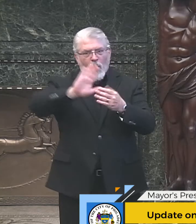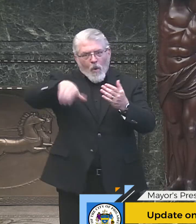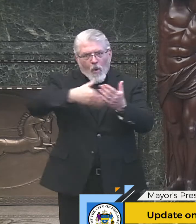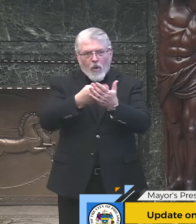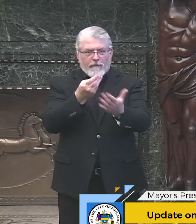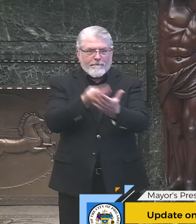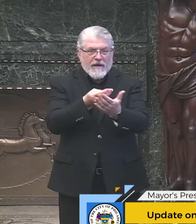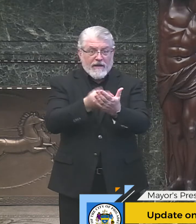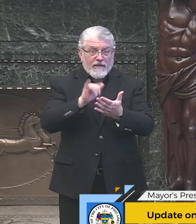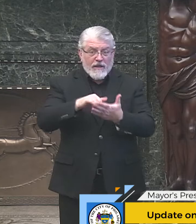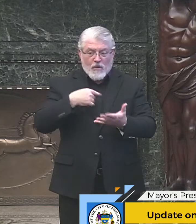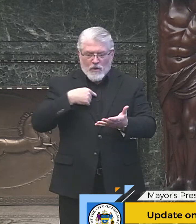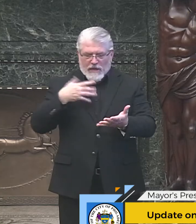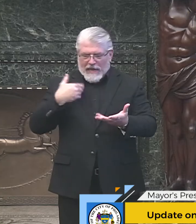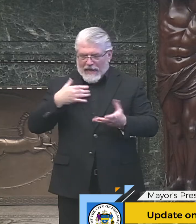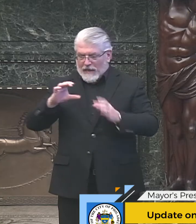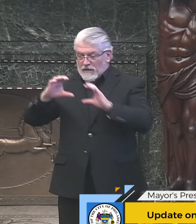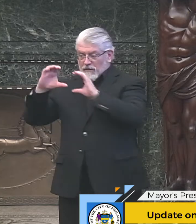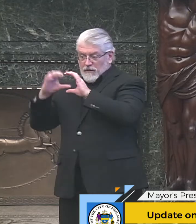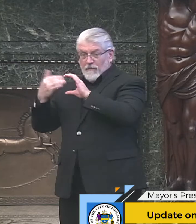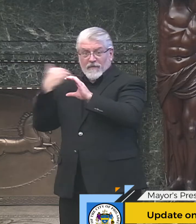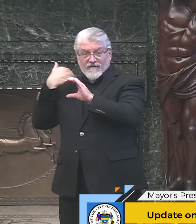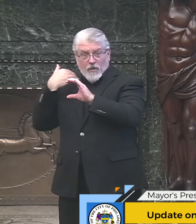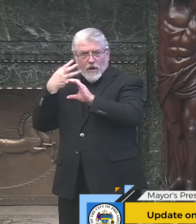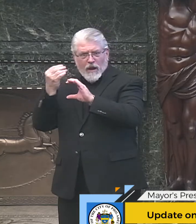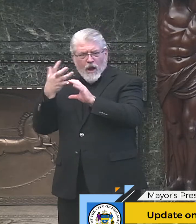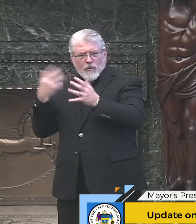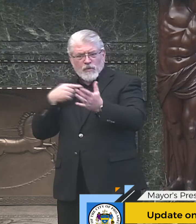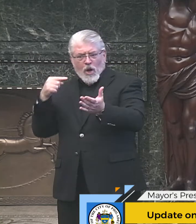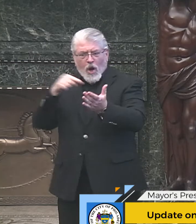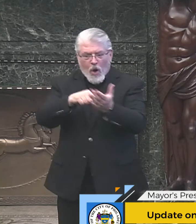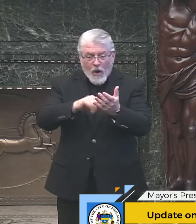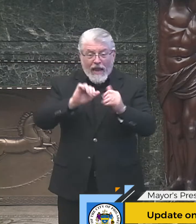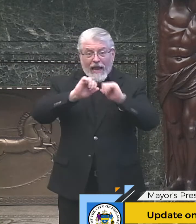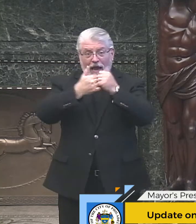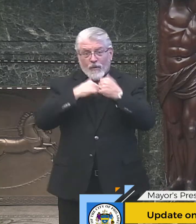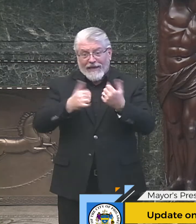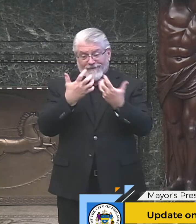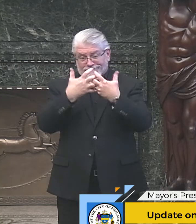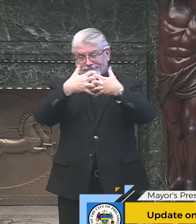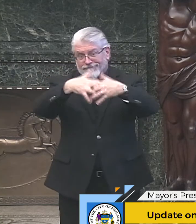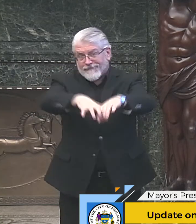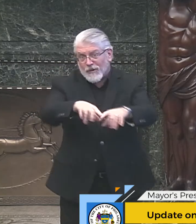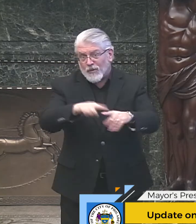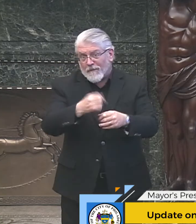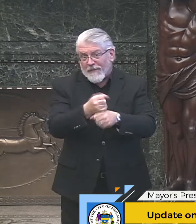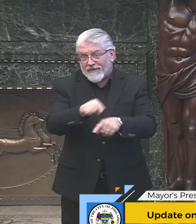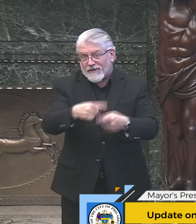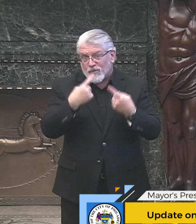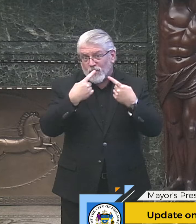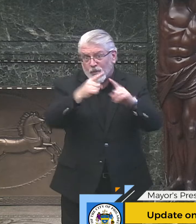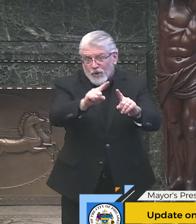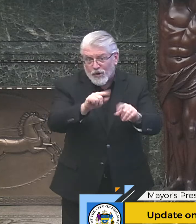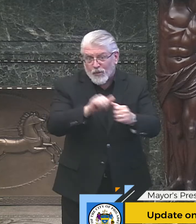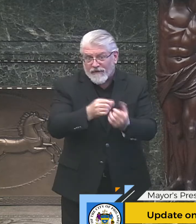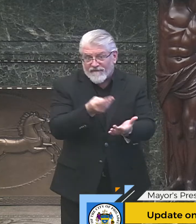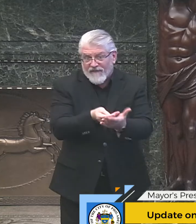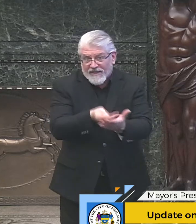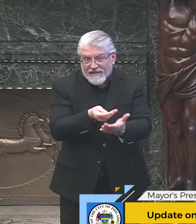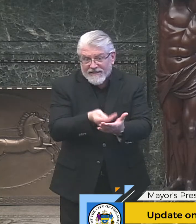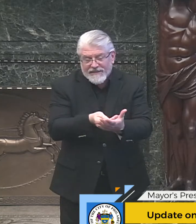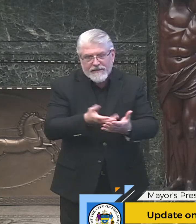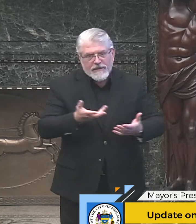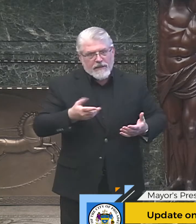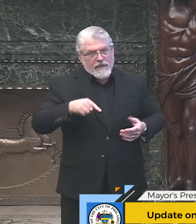we'll readjust in this budget cycle and probably in budget cycles going forward. But I have no specific information. If you look at the